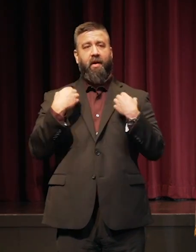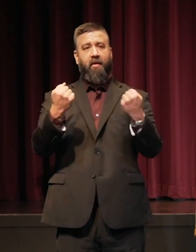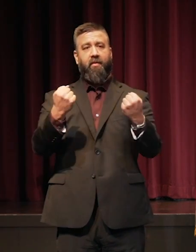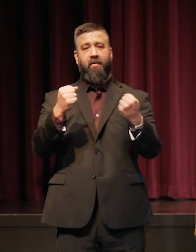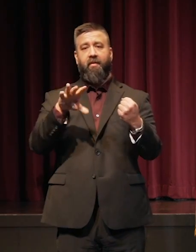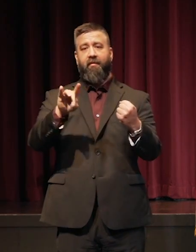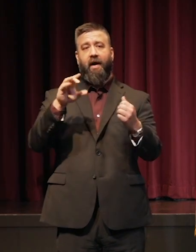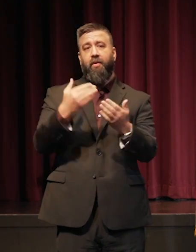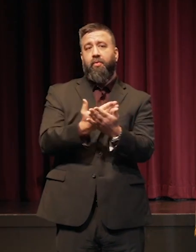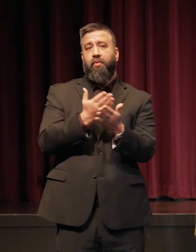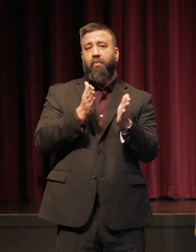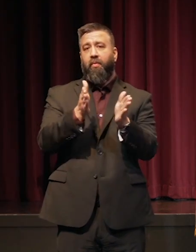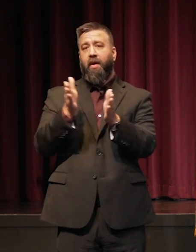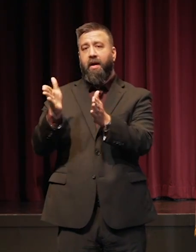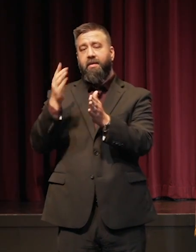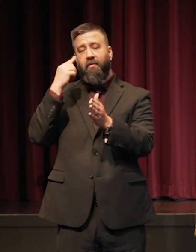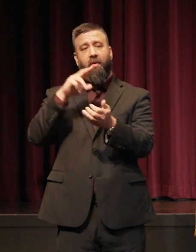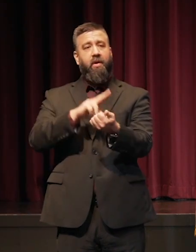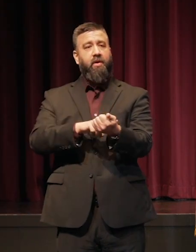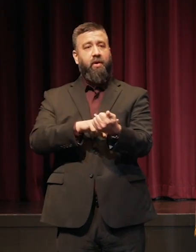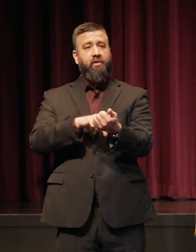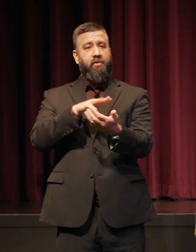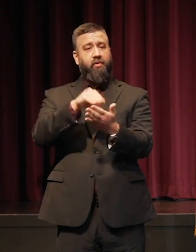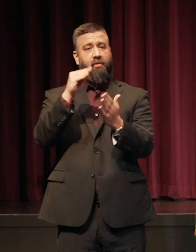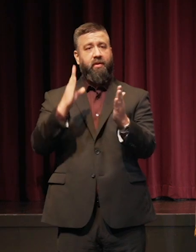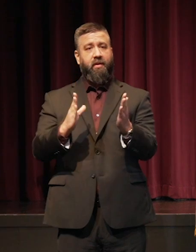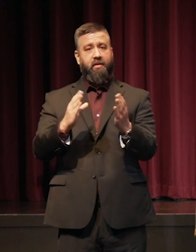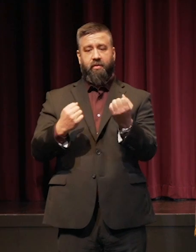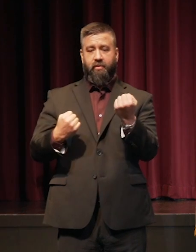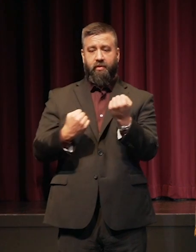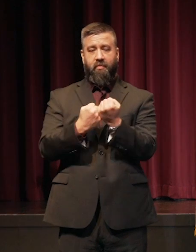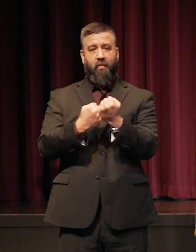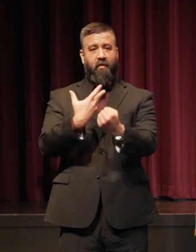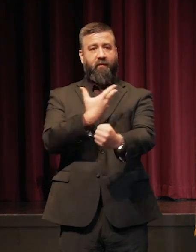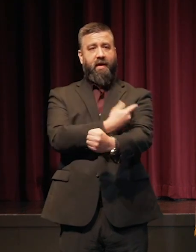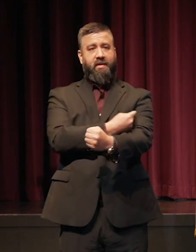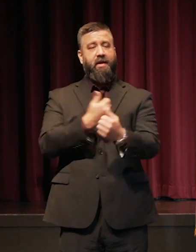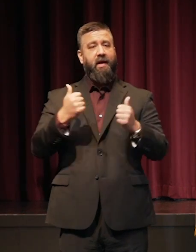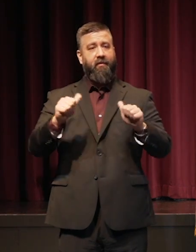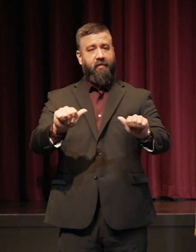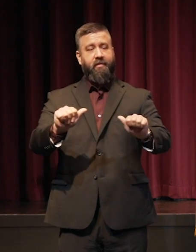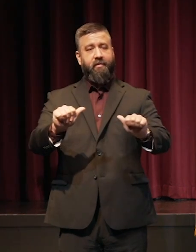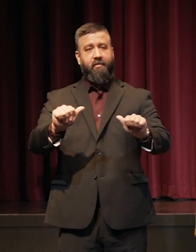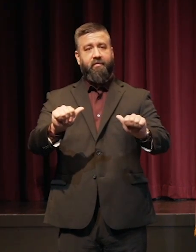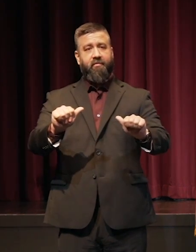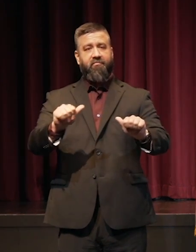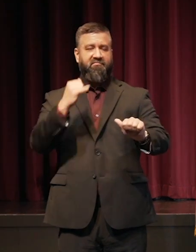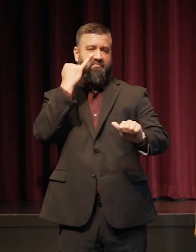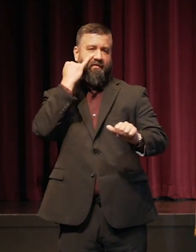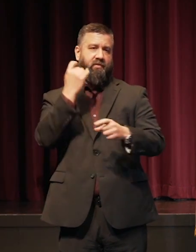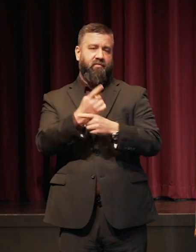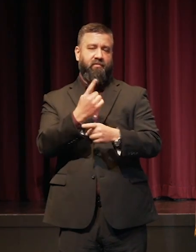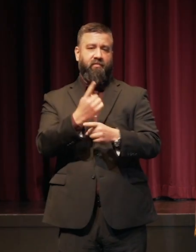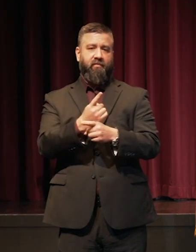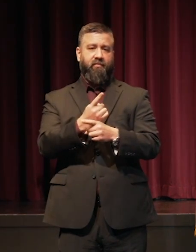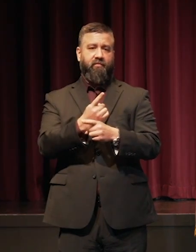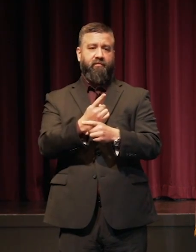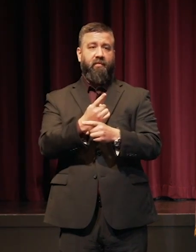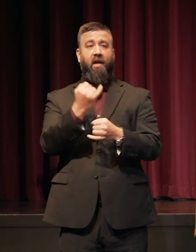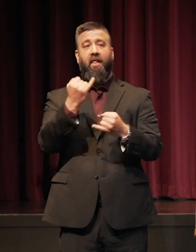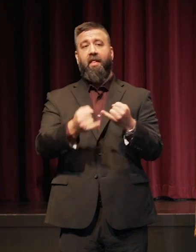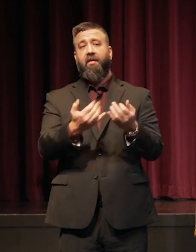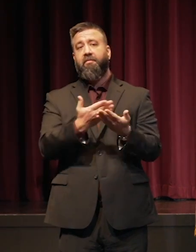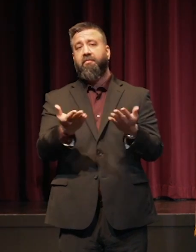our nursing and allied health students to support vaccination efforts as appropriate. On a final